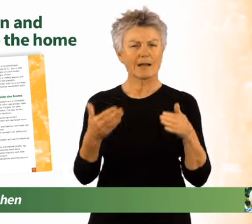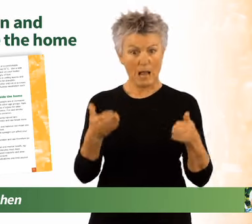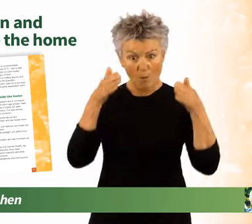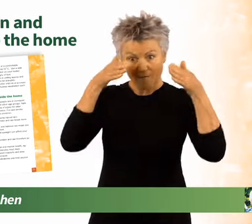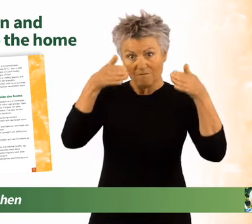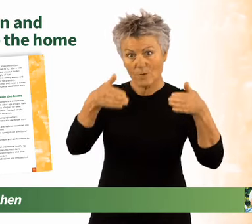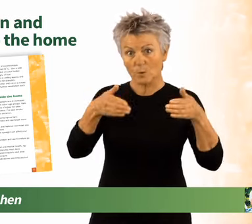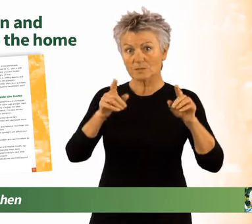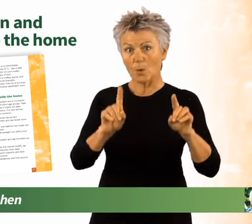In the kitchen,